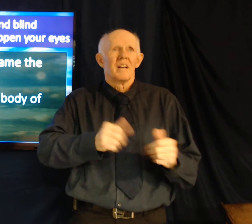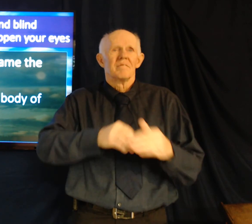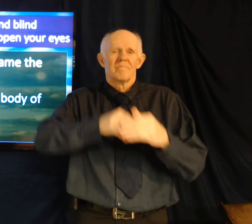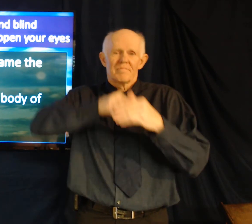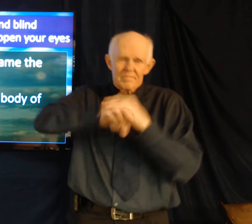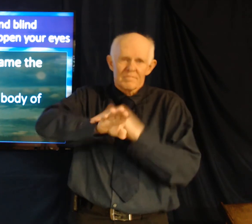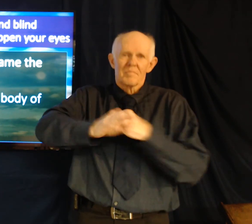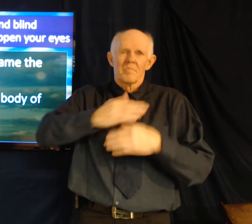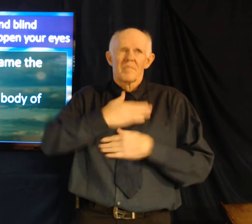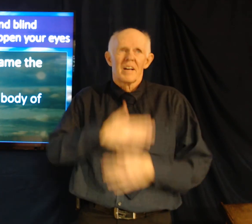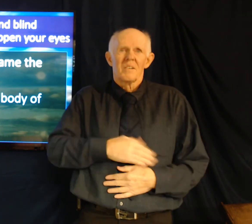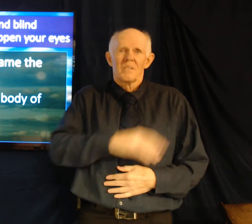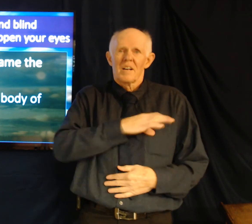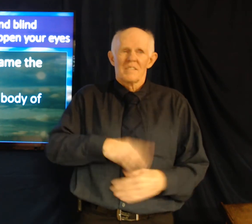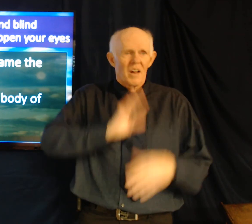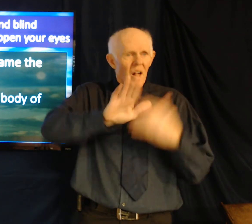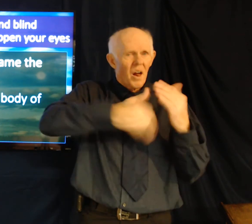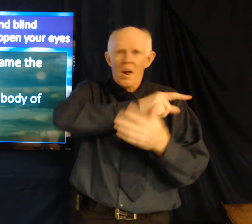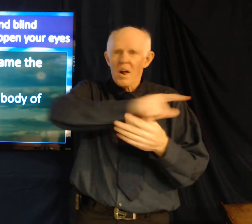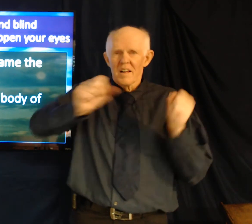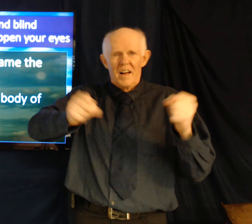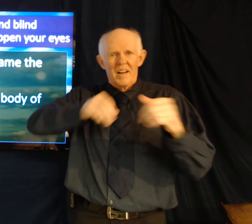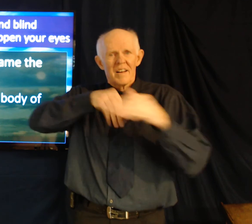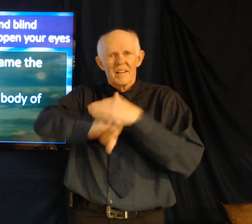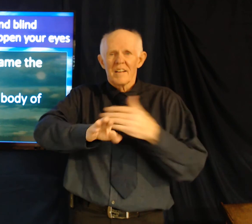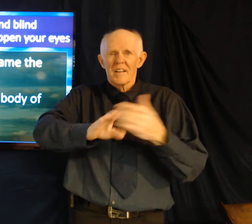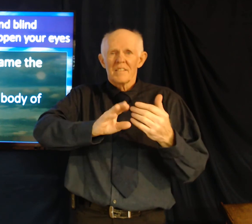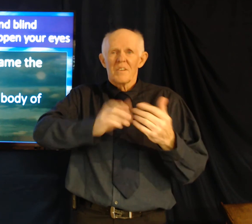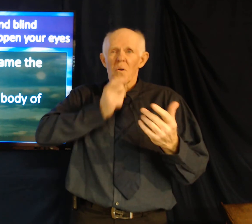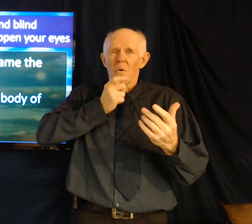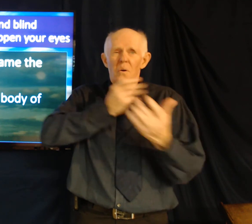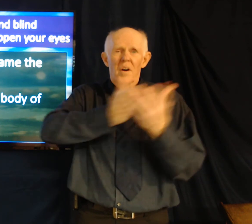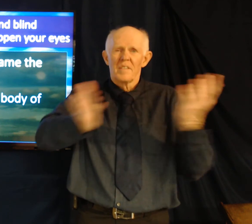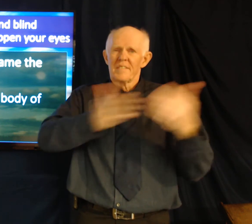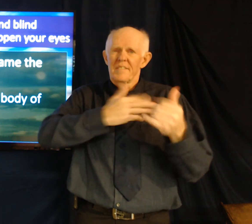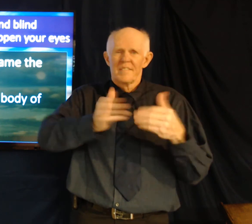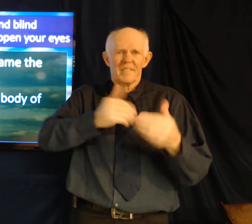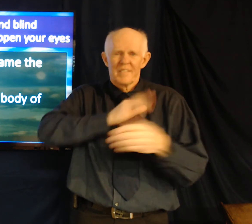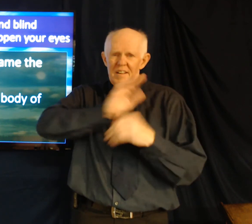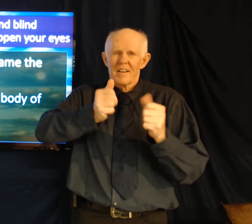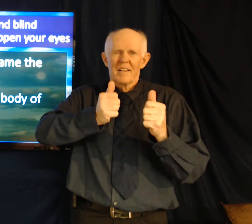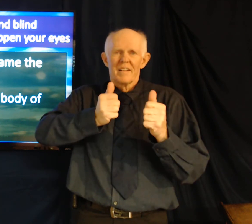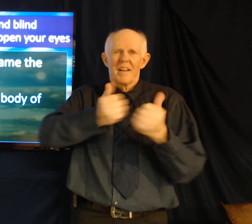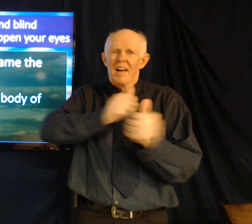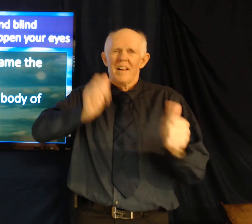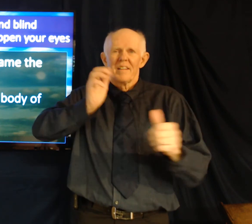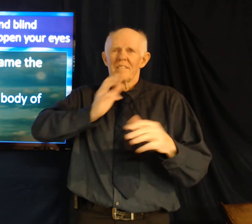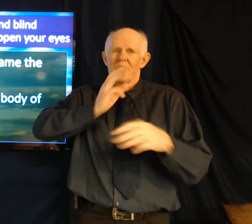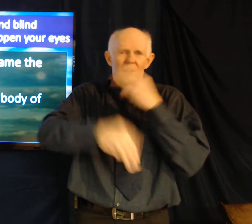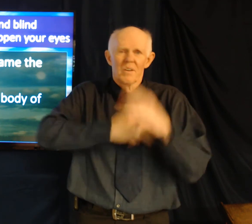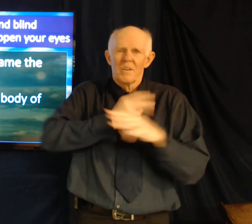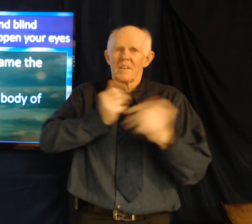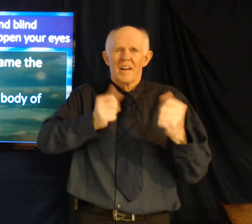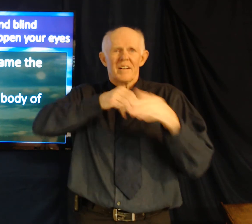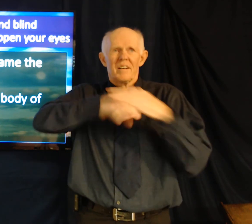they may enter into the body of christ all it's open to all the whole